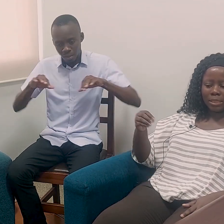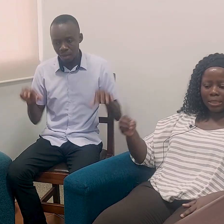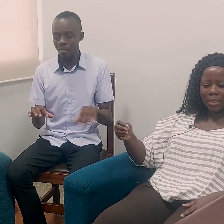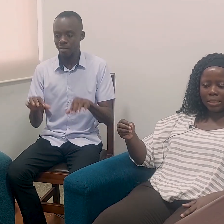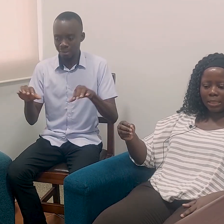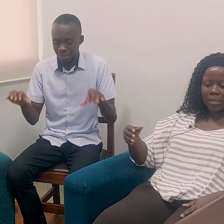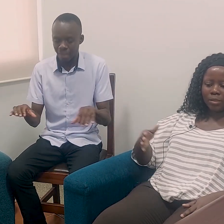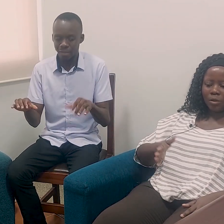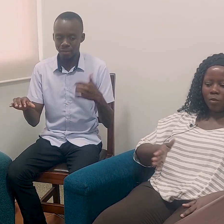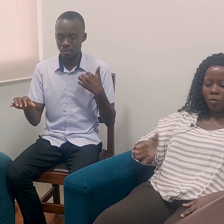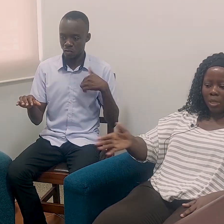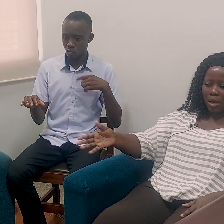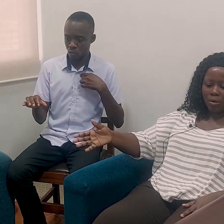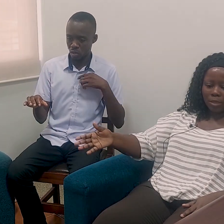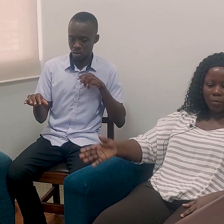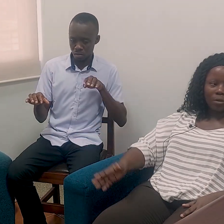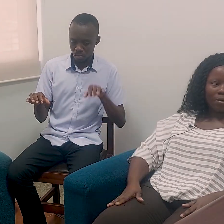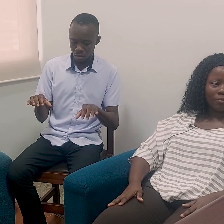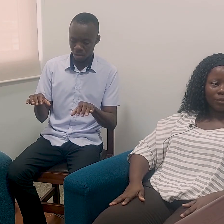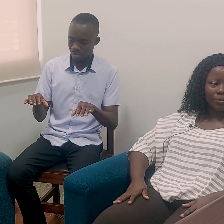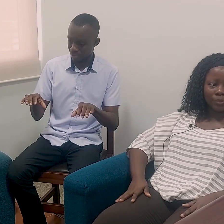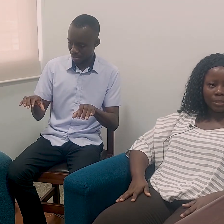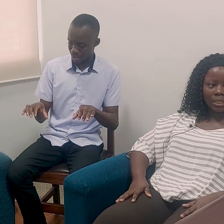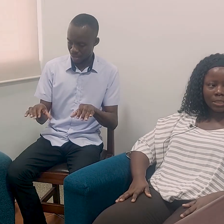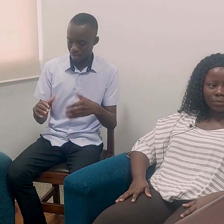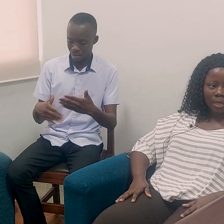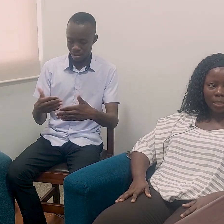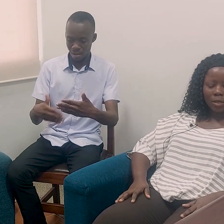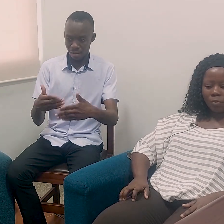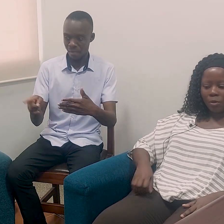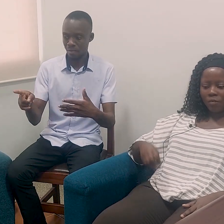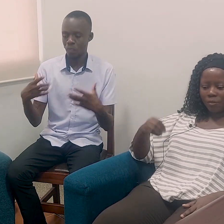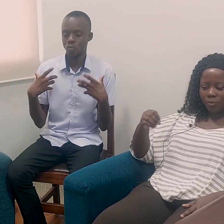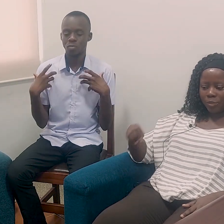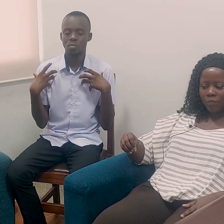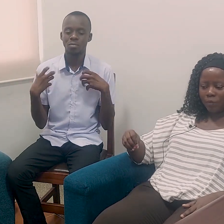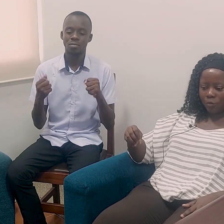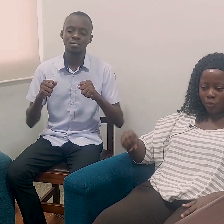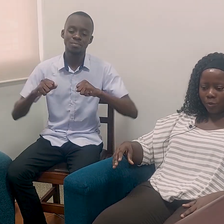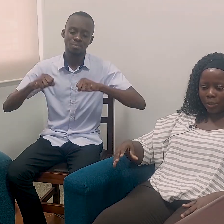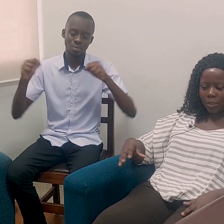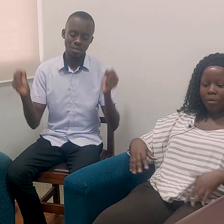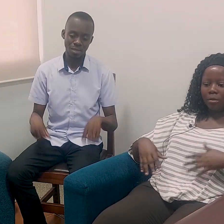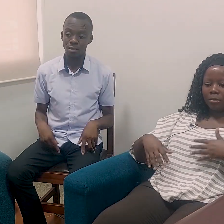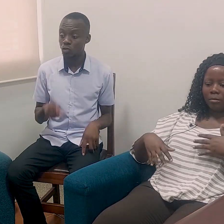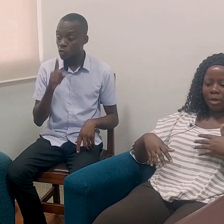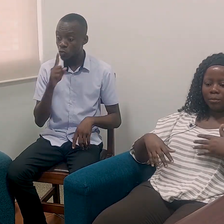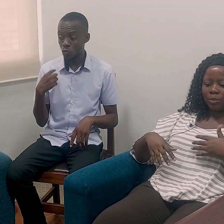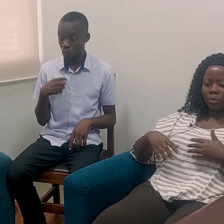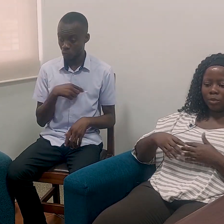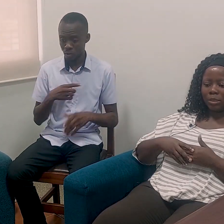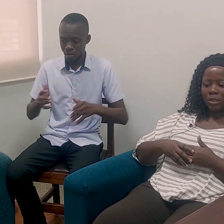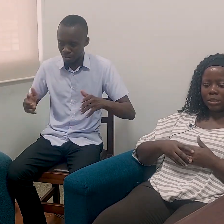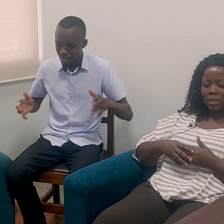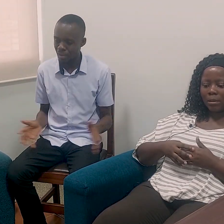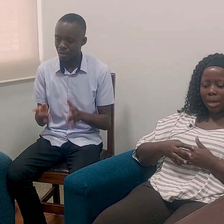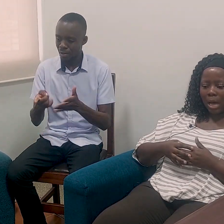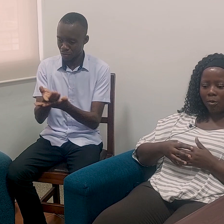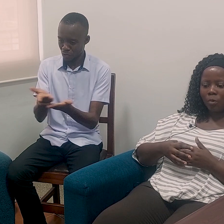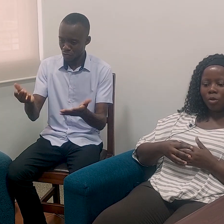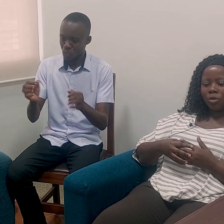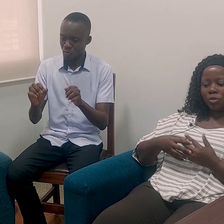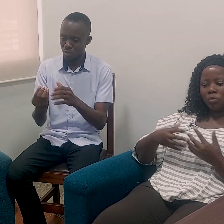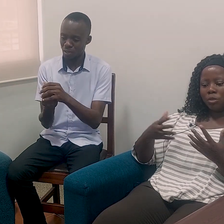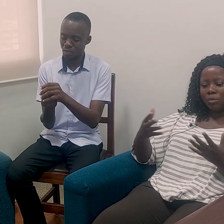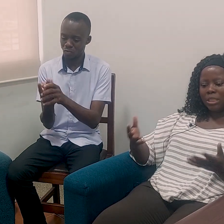we are certain that we are on a recovery process, right? We often push for growth, right? Because